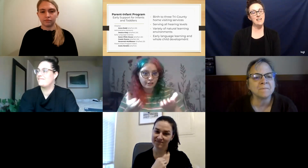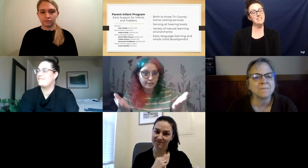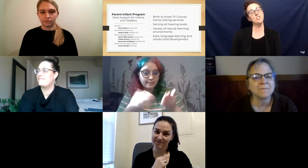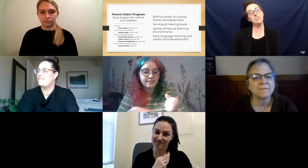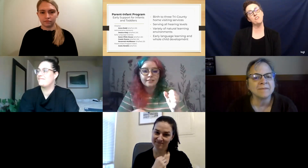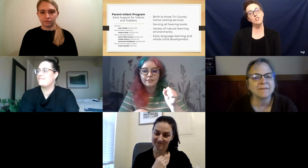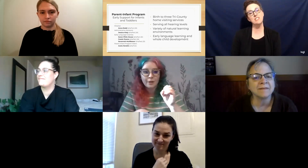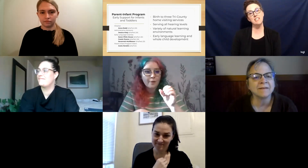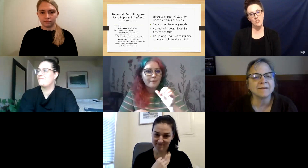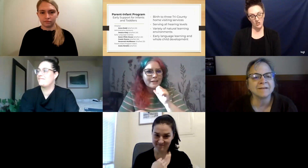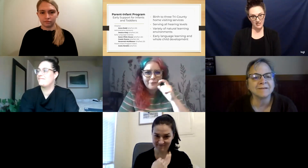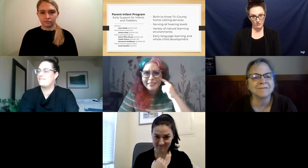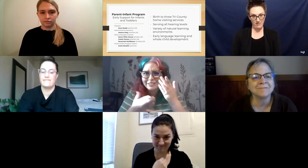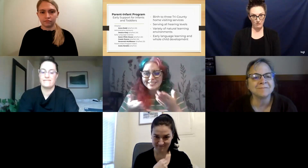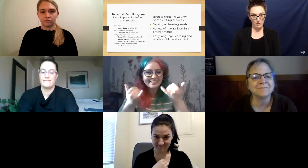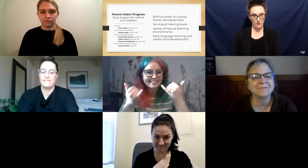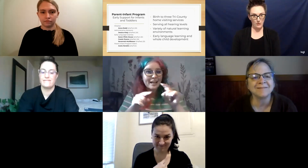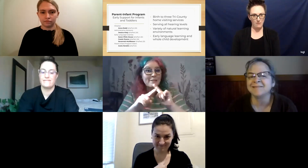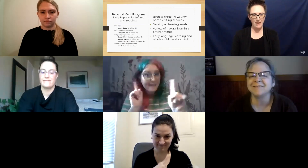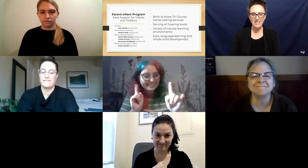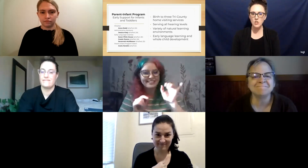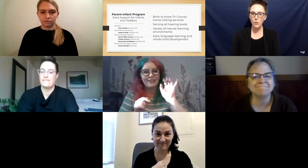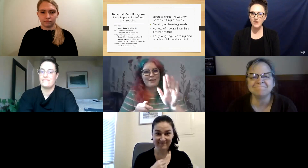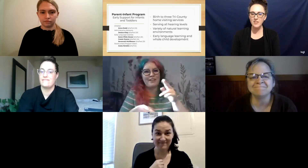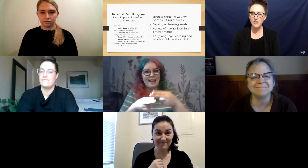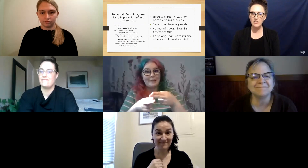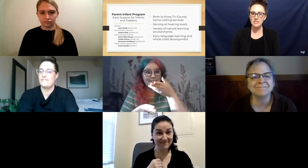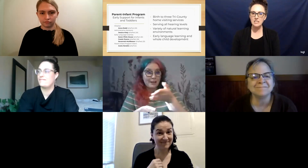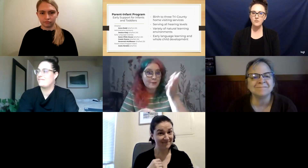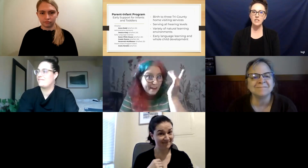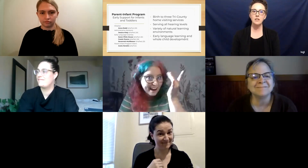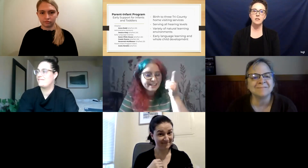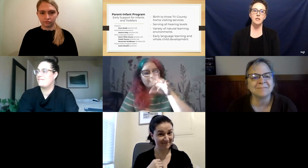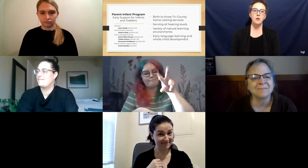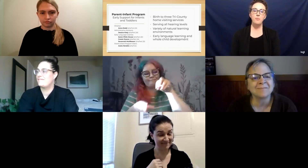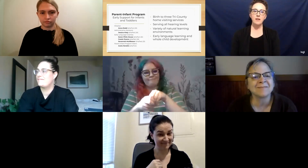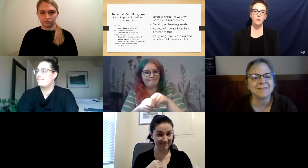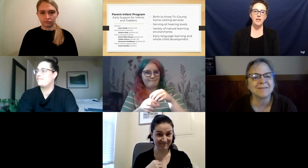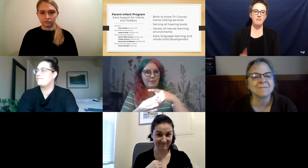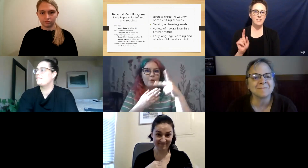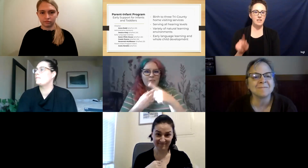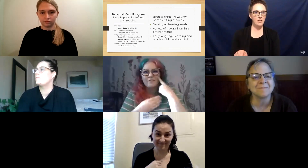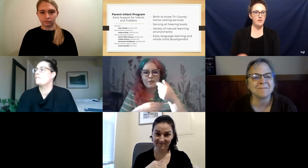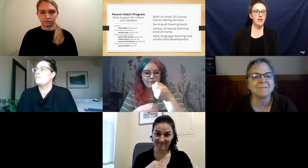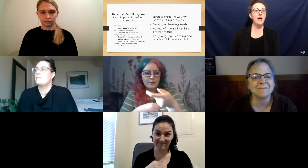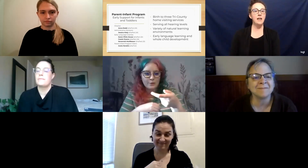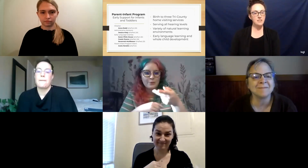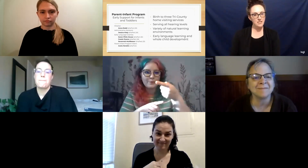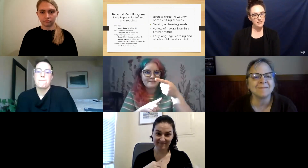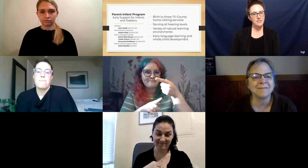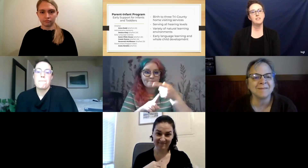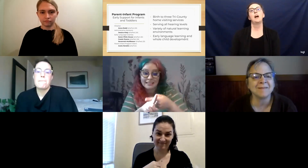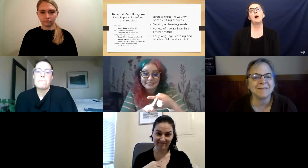That is actually the first intern that we've had with the program. I don't think they're here this evening, but we have the name there